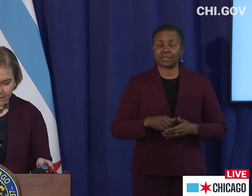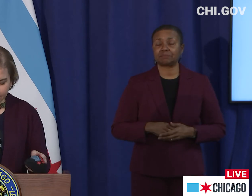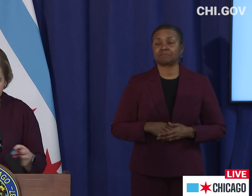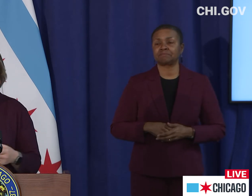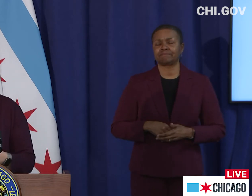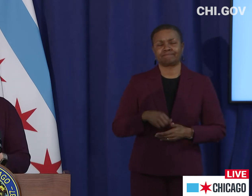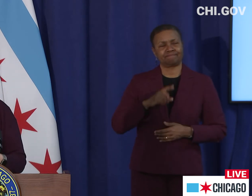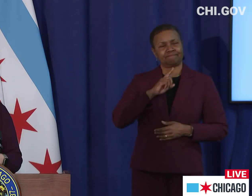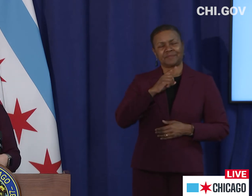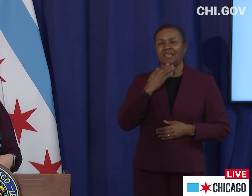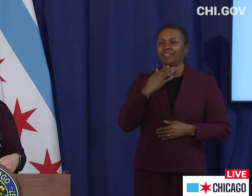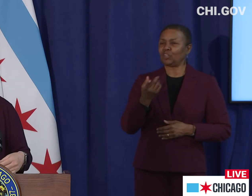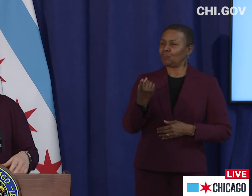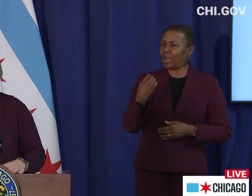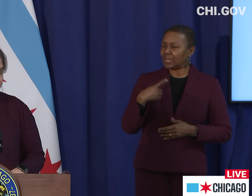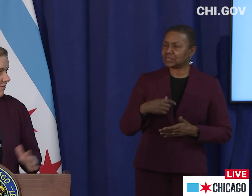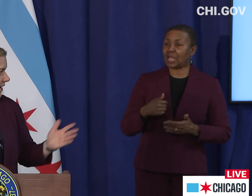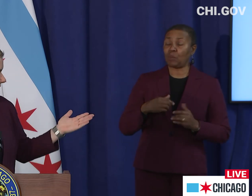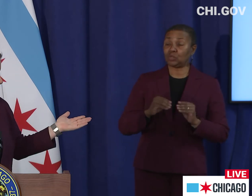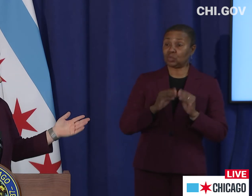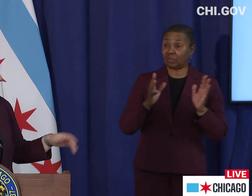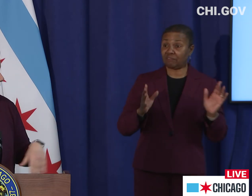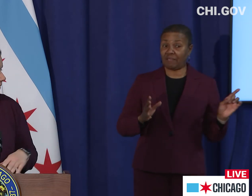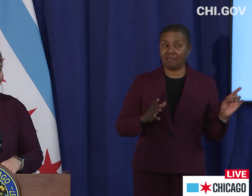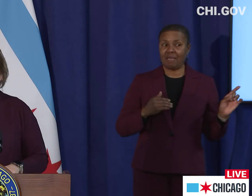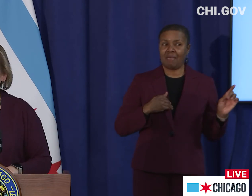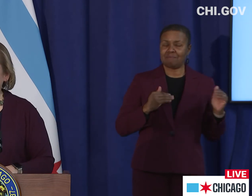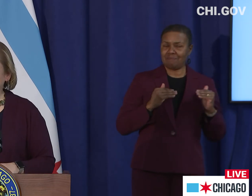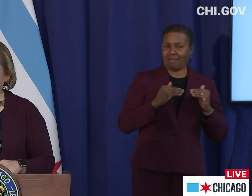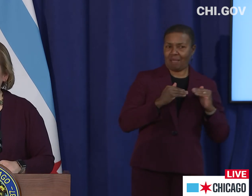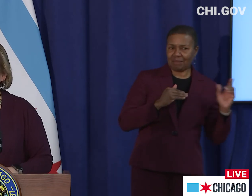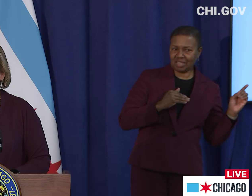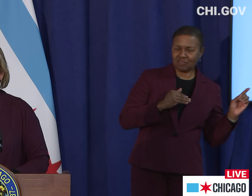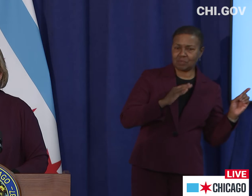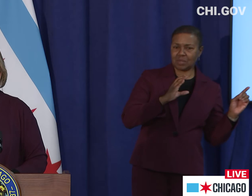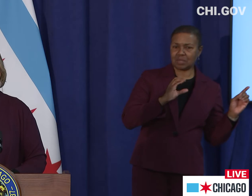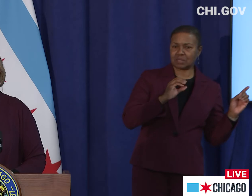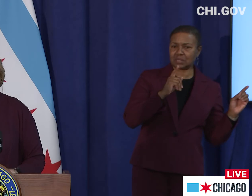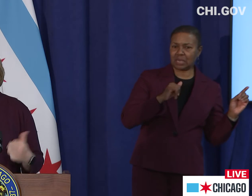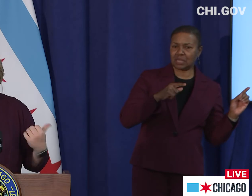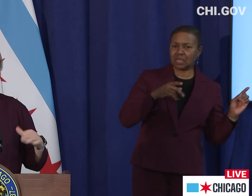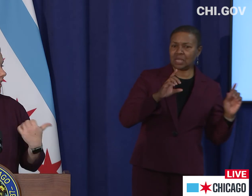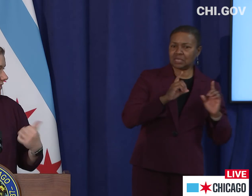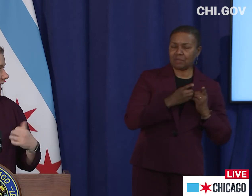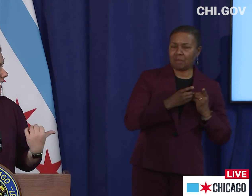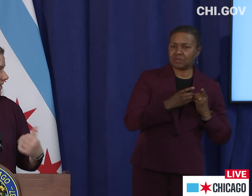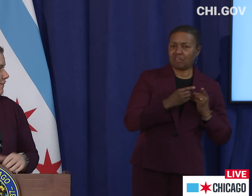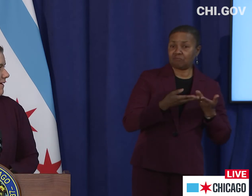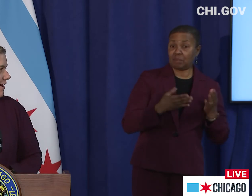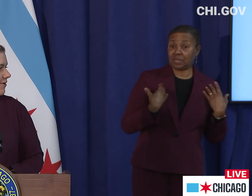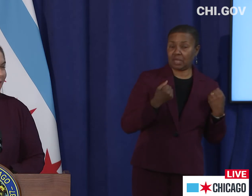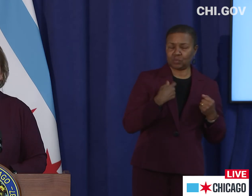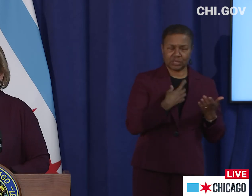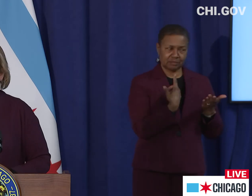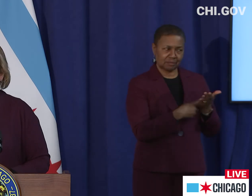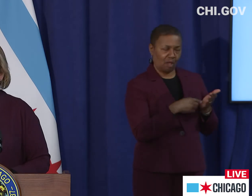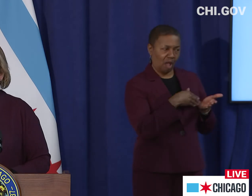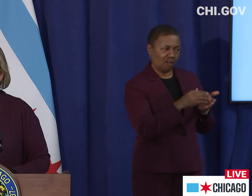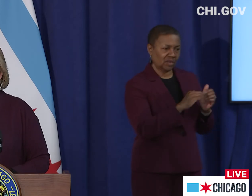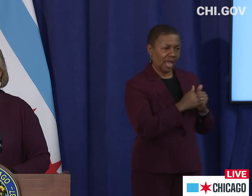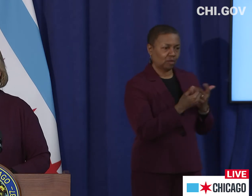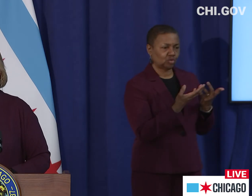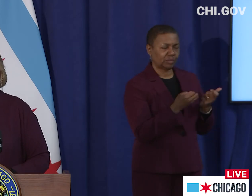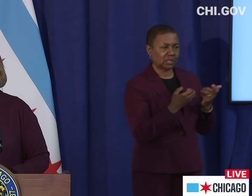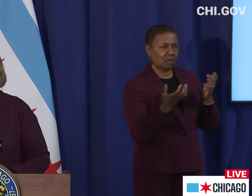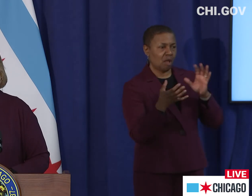Sure, and thank you for that question, because I do want to clarify, and my counterpart from Cook County Department of Public Health, we talk a lot about how to